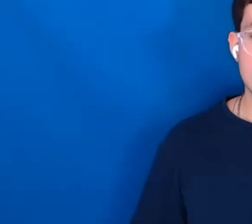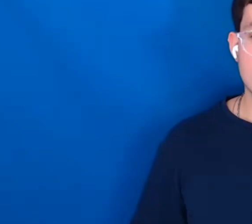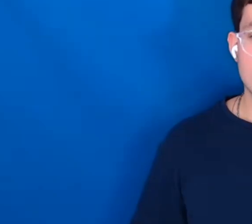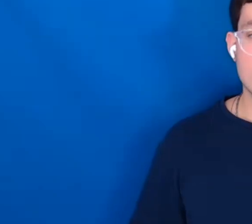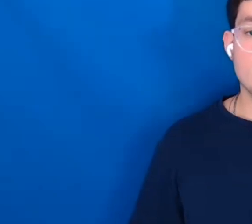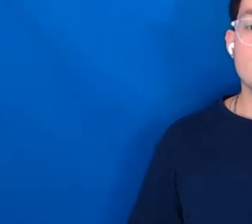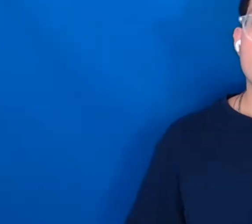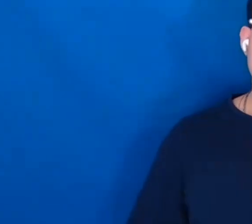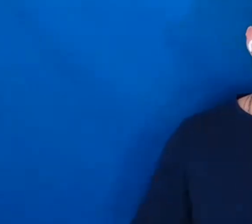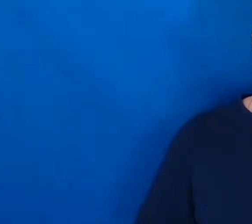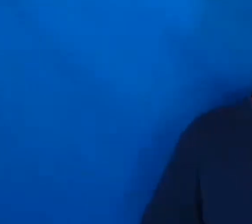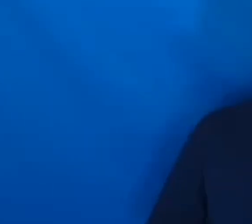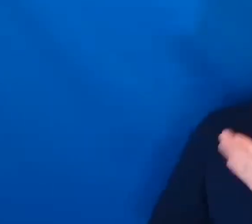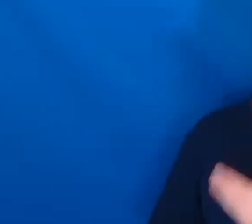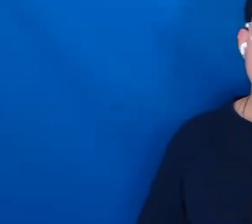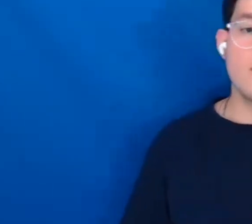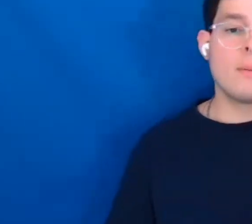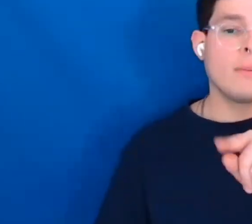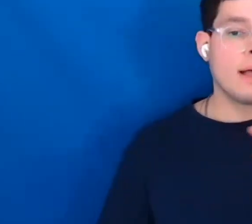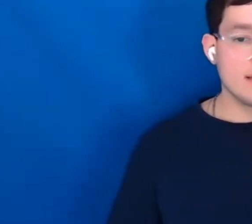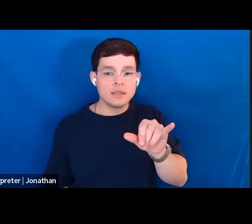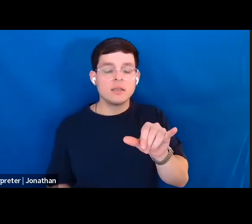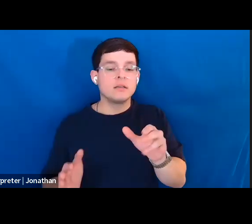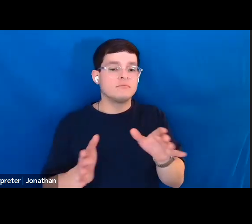Thank you, Patty, and the rest of the team.